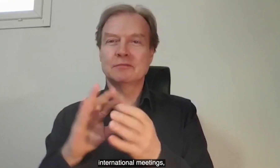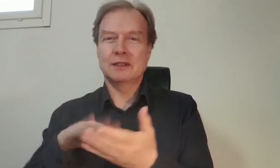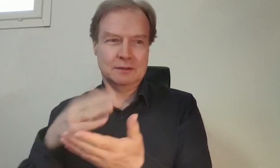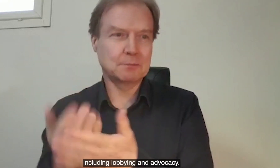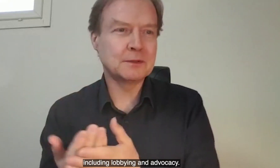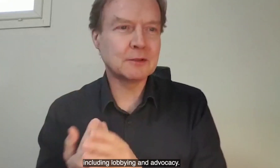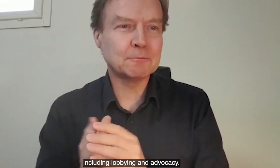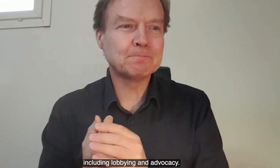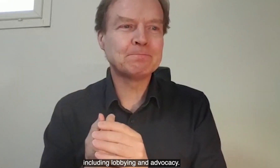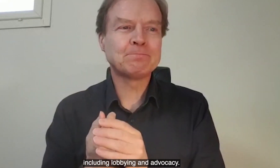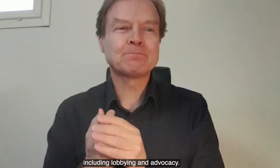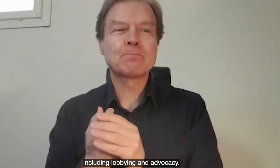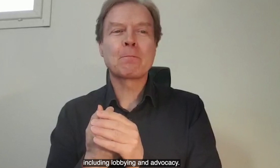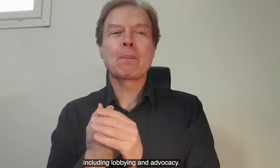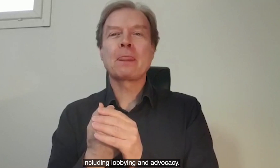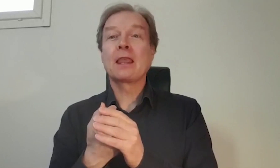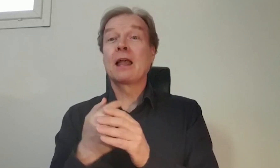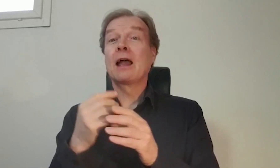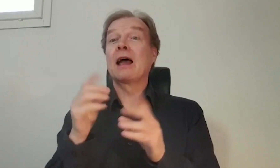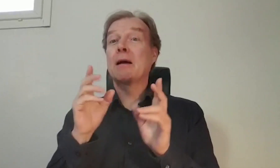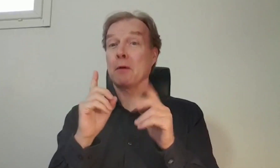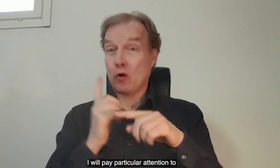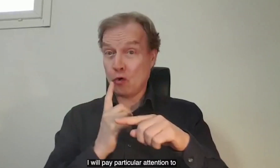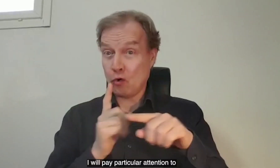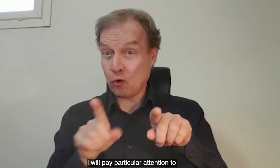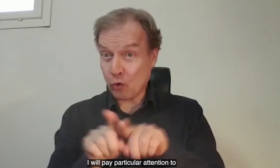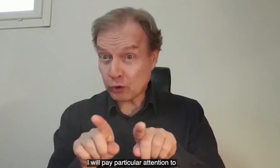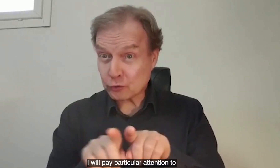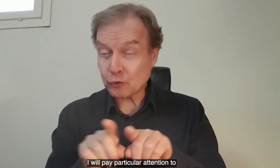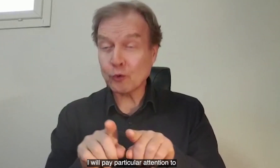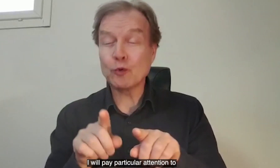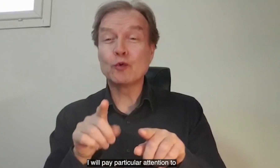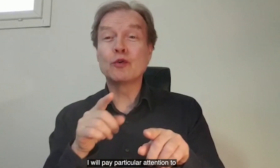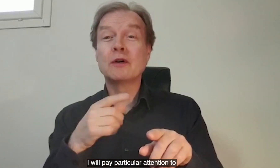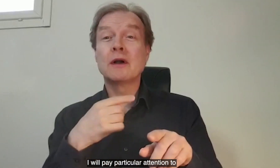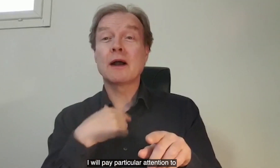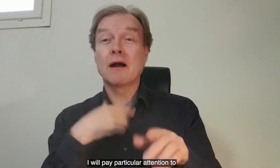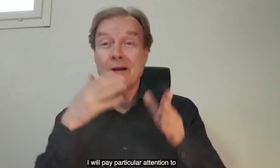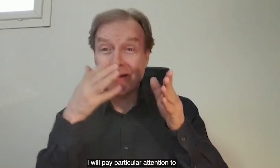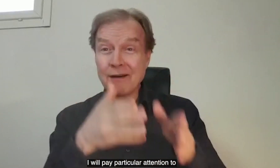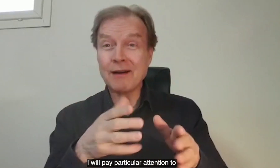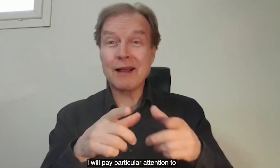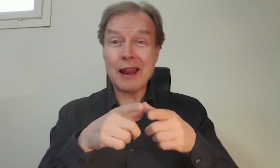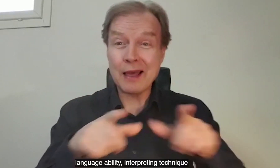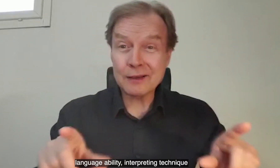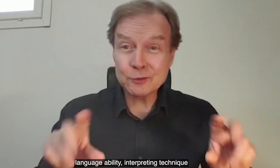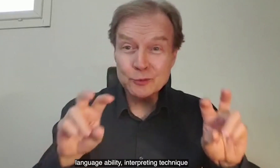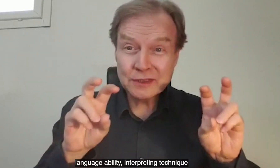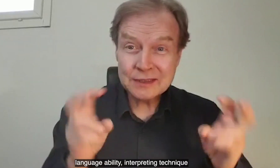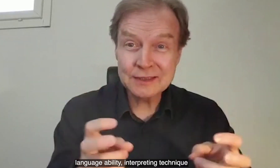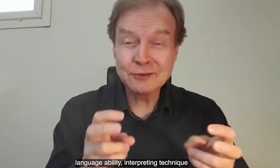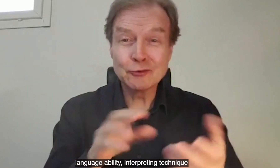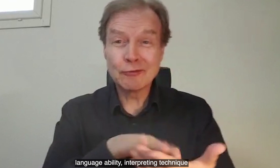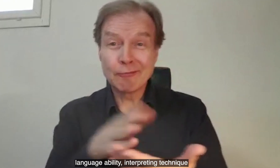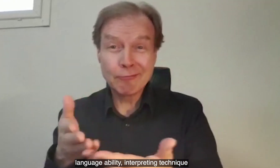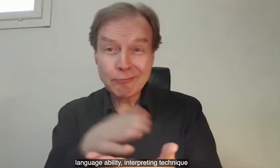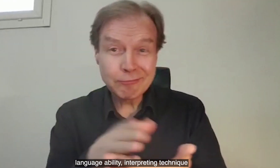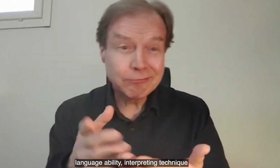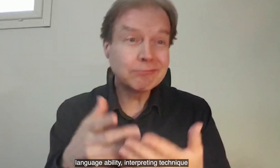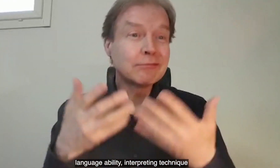meetings, including lobbying and advocacy. I will pay particular attention to language ability,